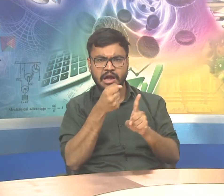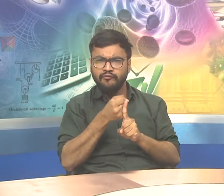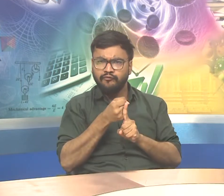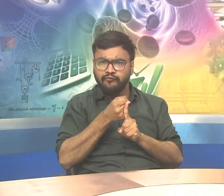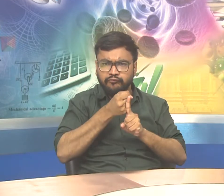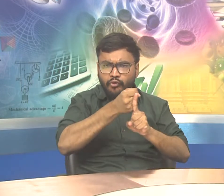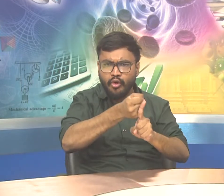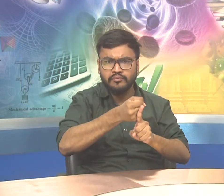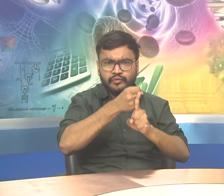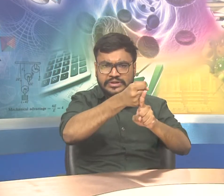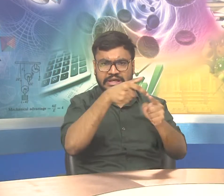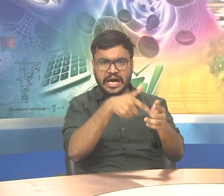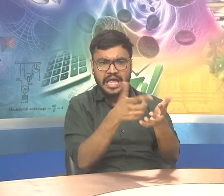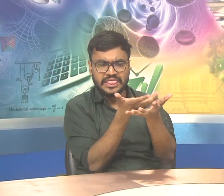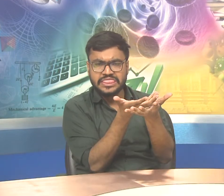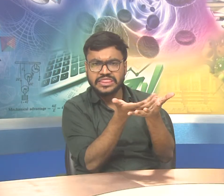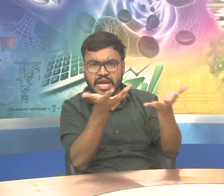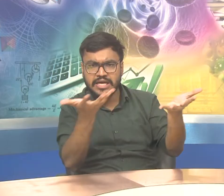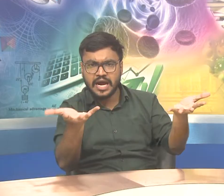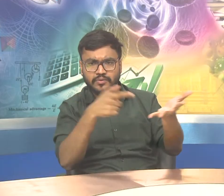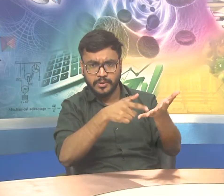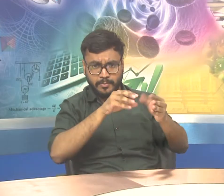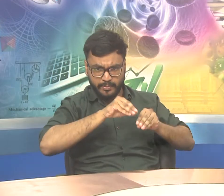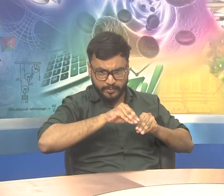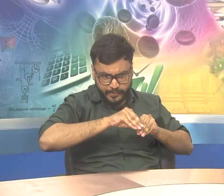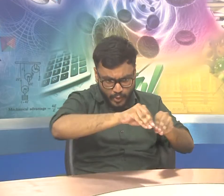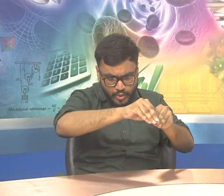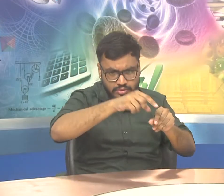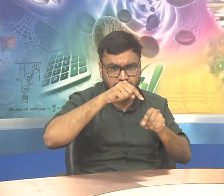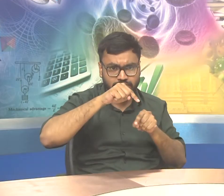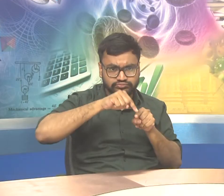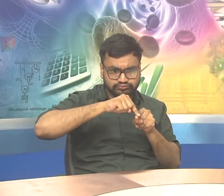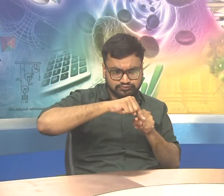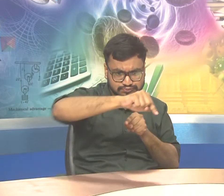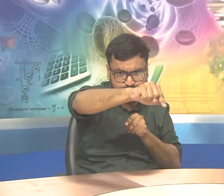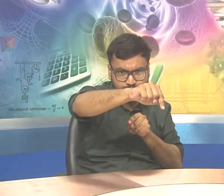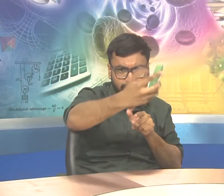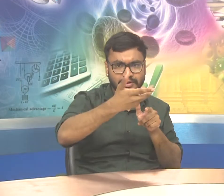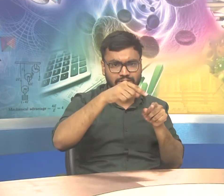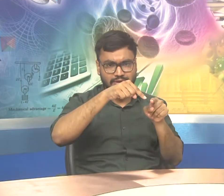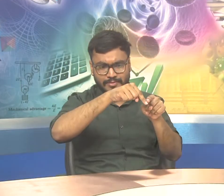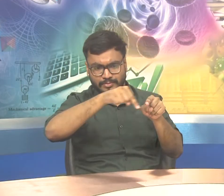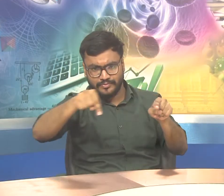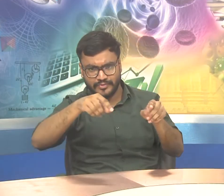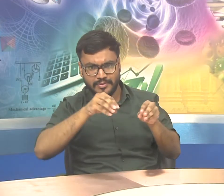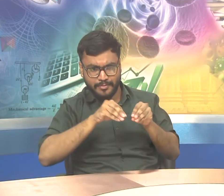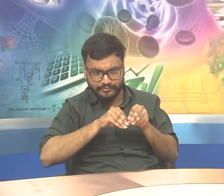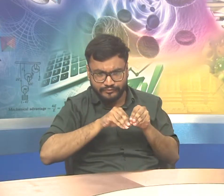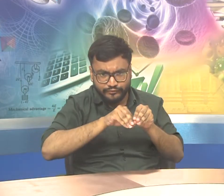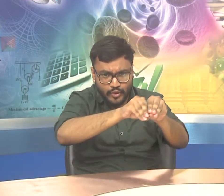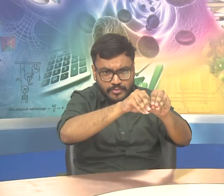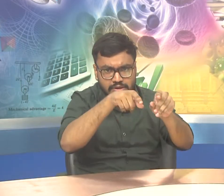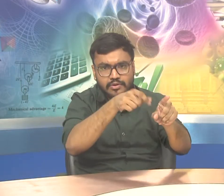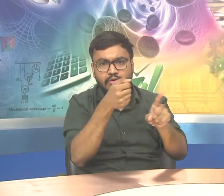We have learned that work is done when a force acts on an object and the